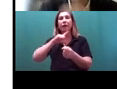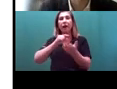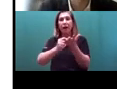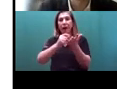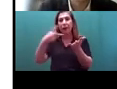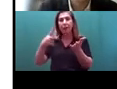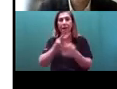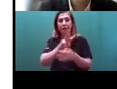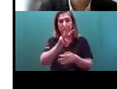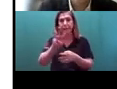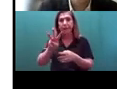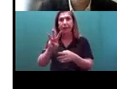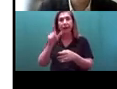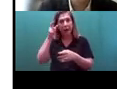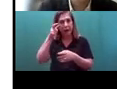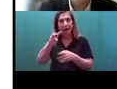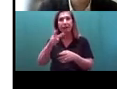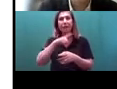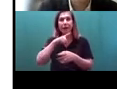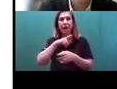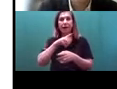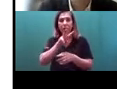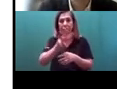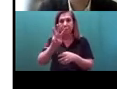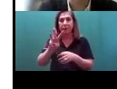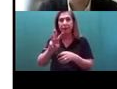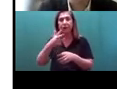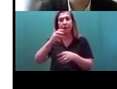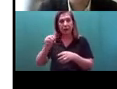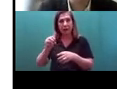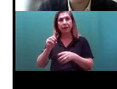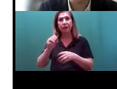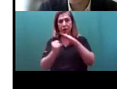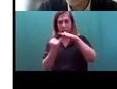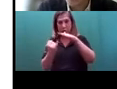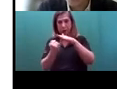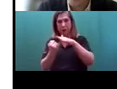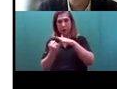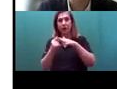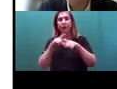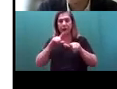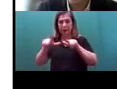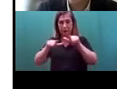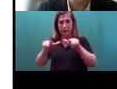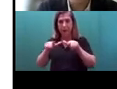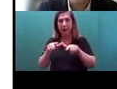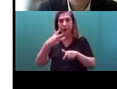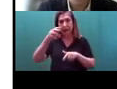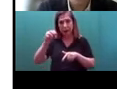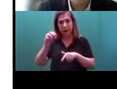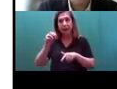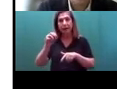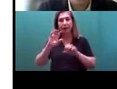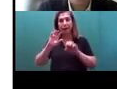50 institutions that are working, let's say, on guaranteeing this continuous food